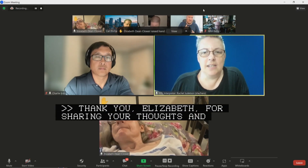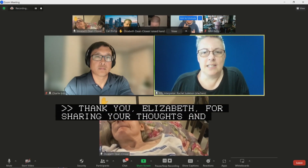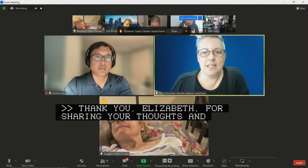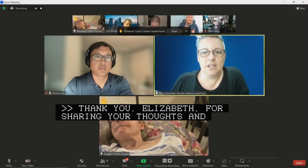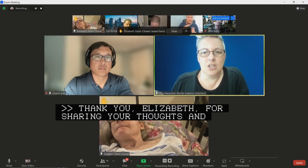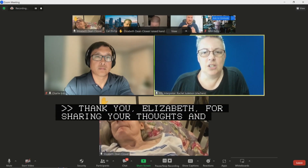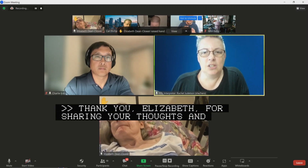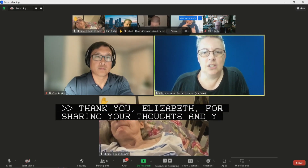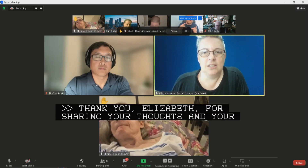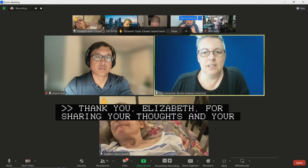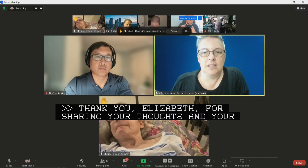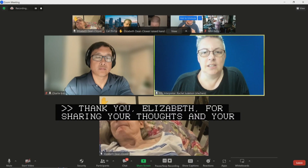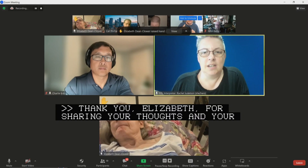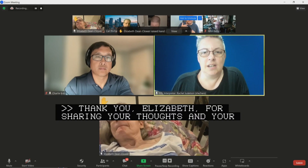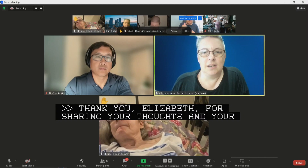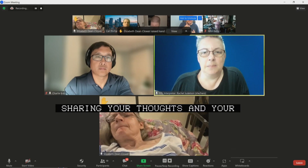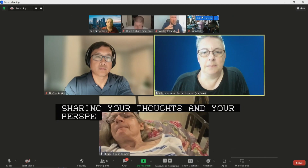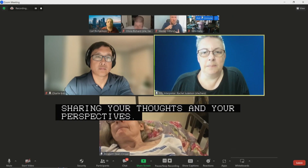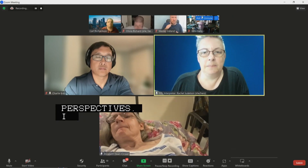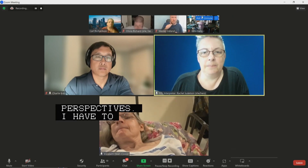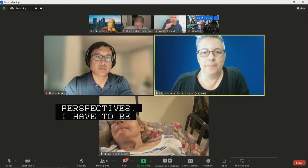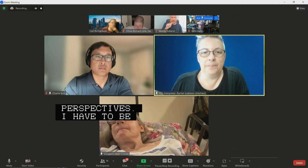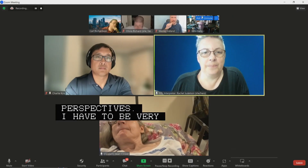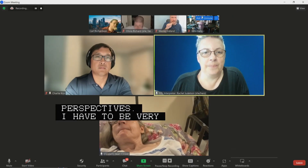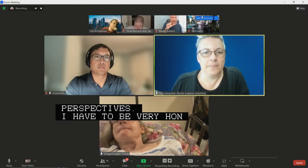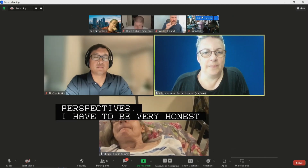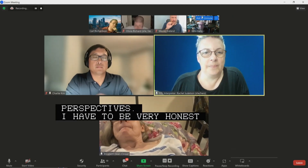very honest here.